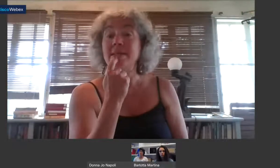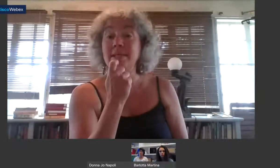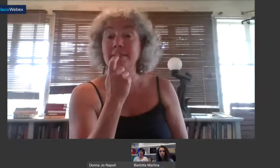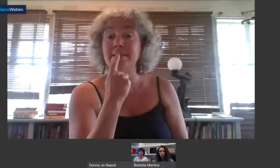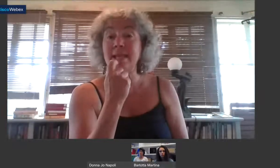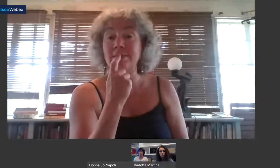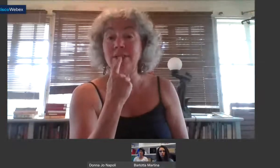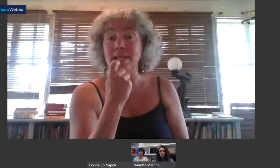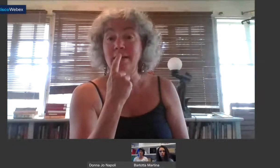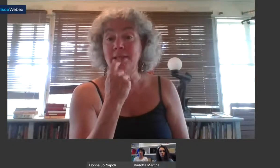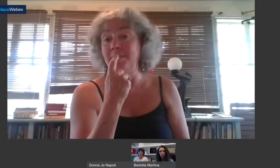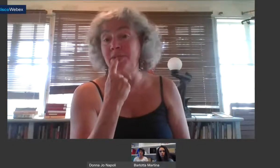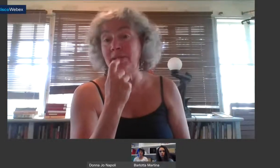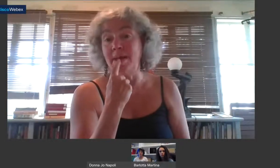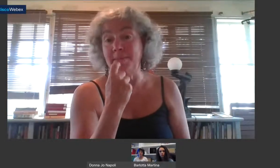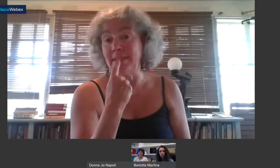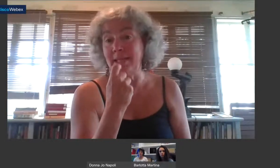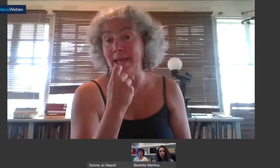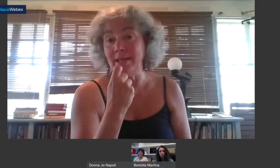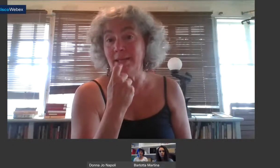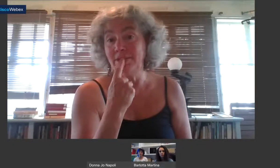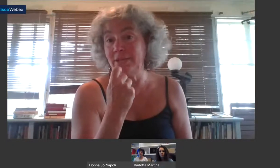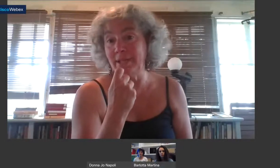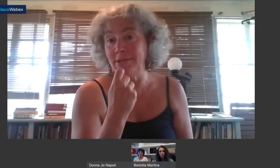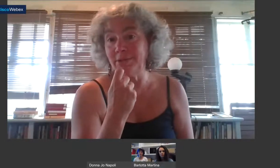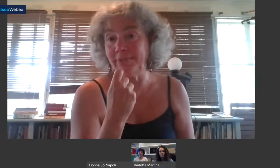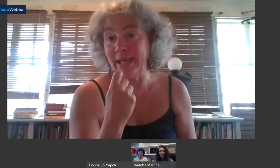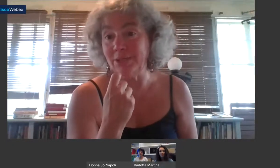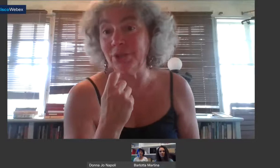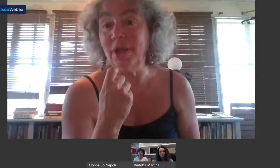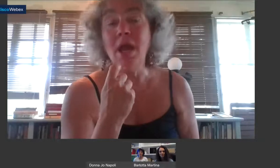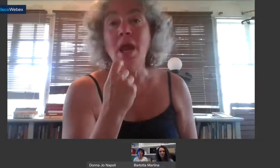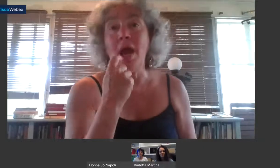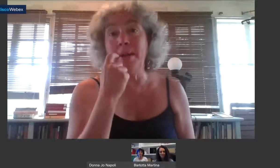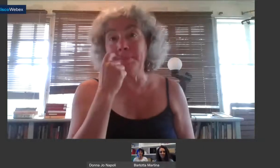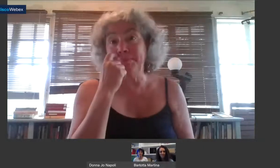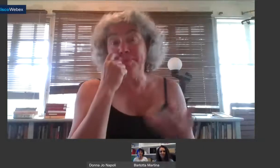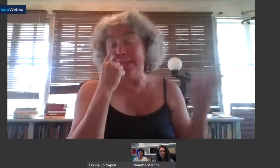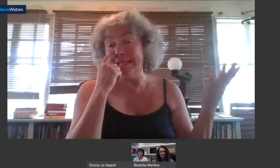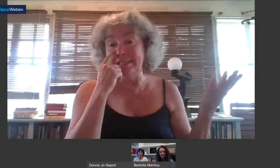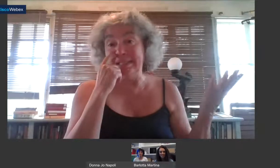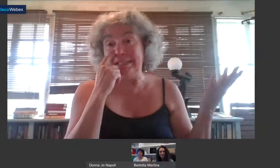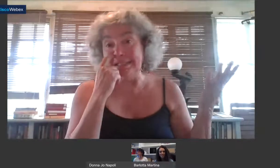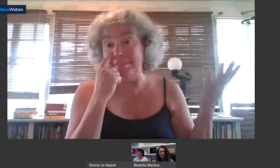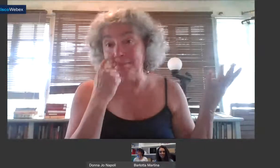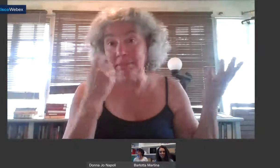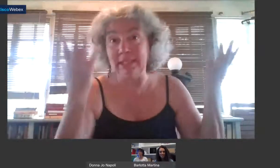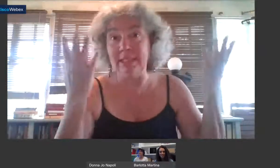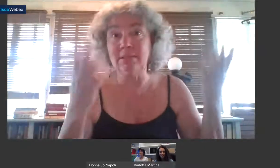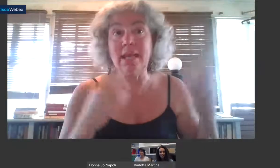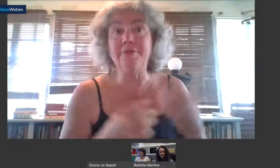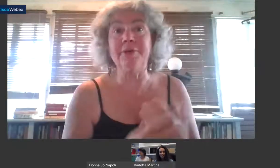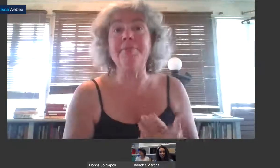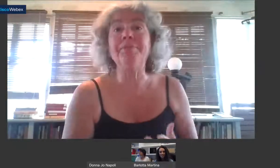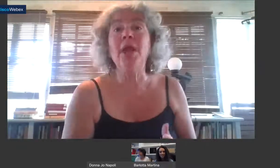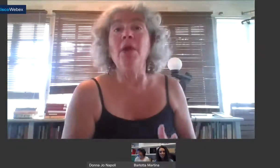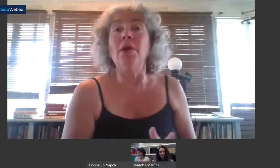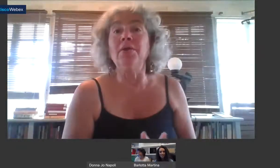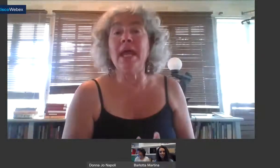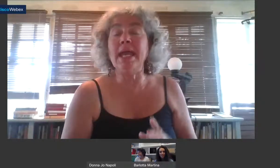this is actually the most common today, just the interphalangeal, because it's the least effort. Okay,